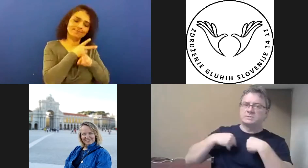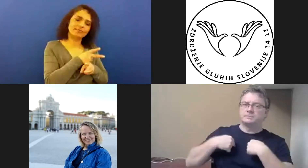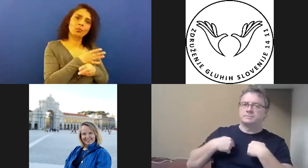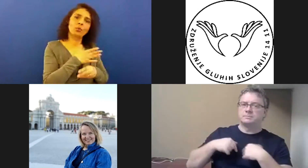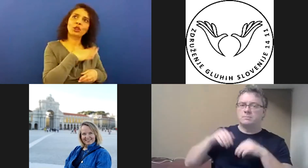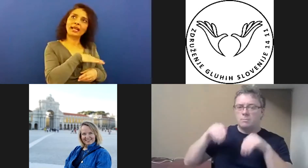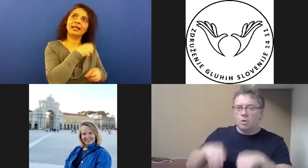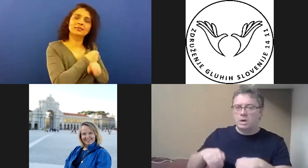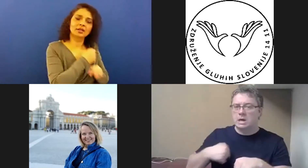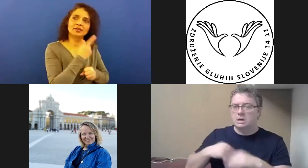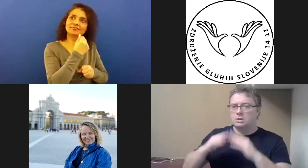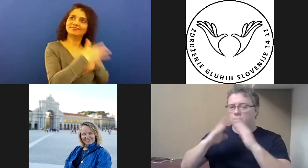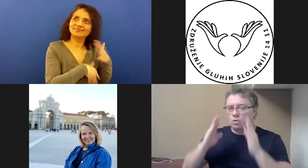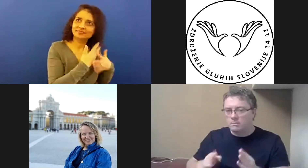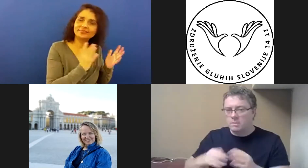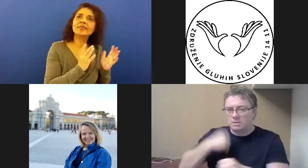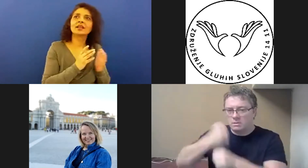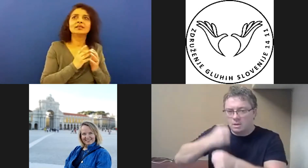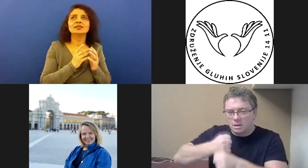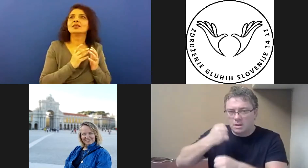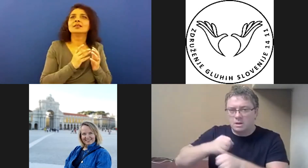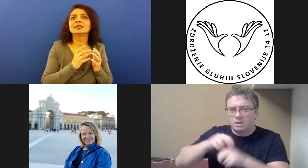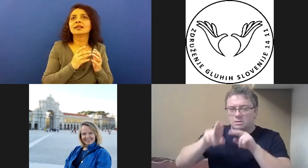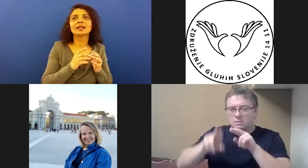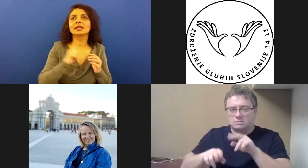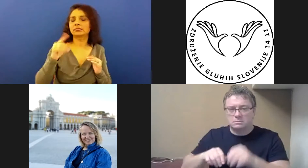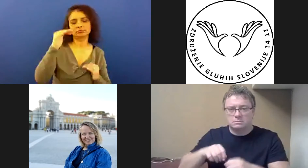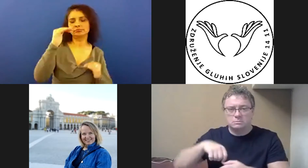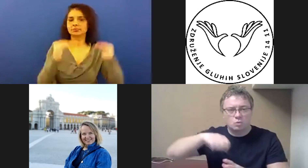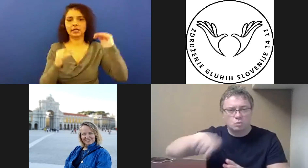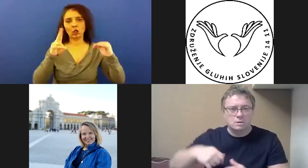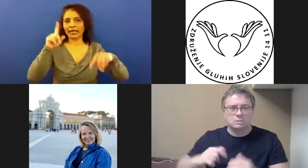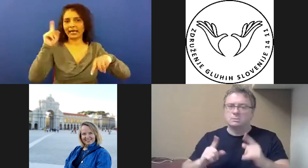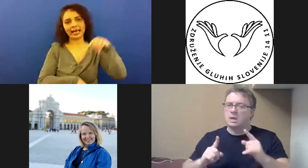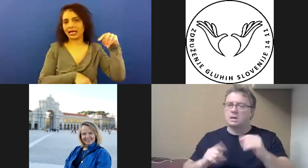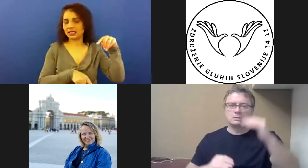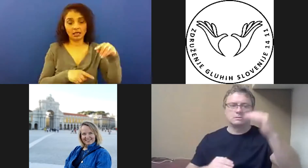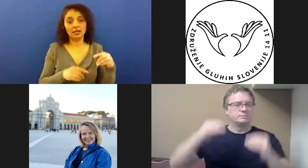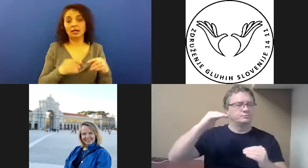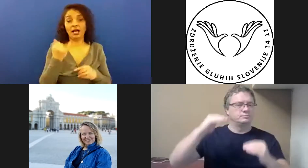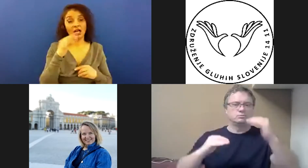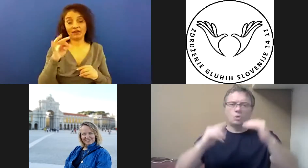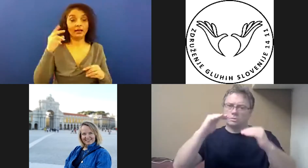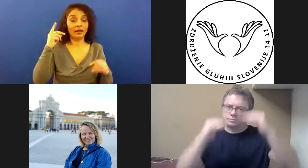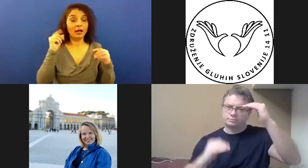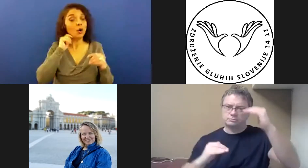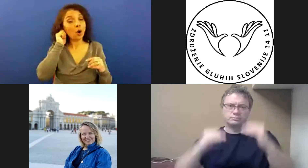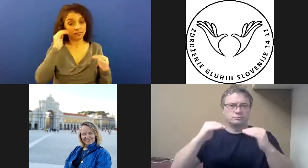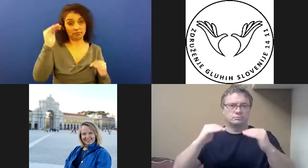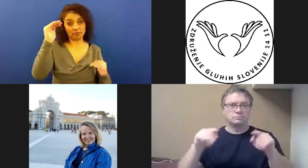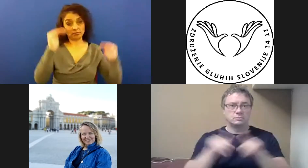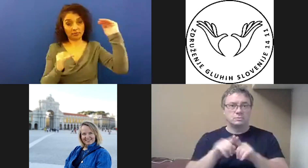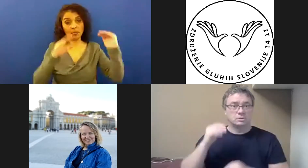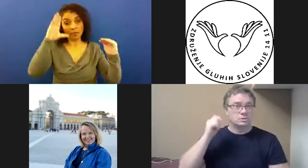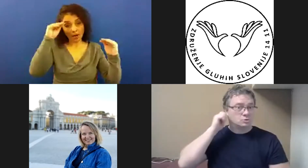you, to abuse you. It's the woman's role to stay at home, take care of the kids and